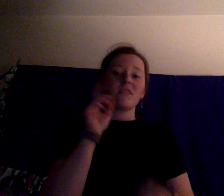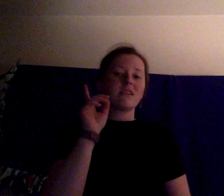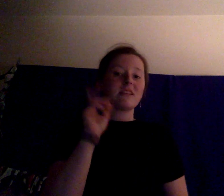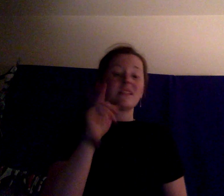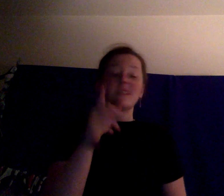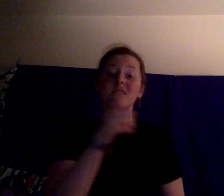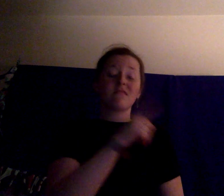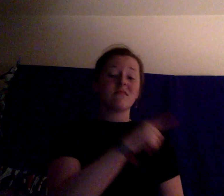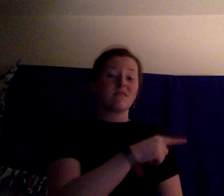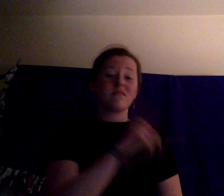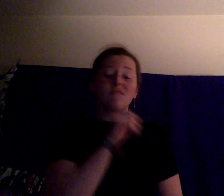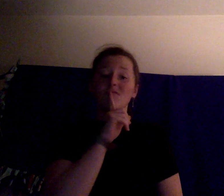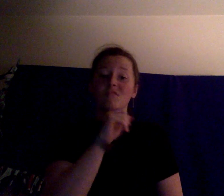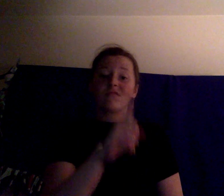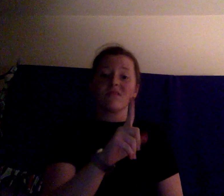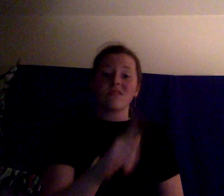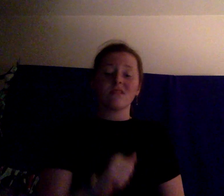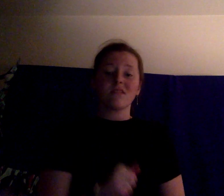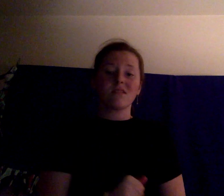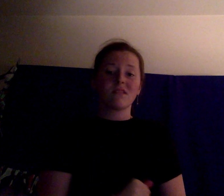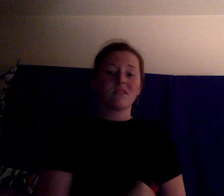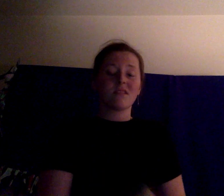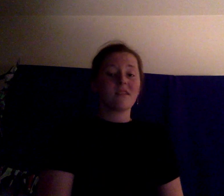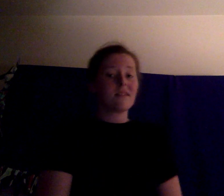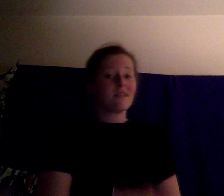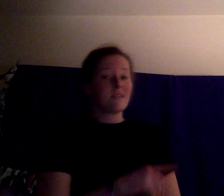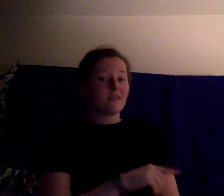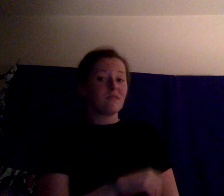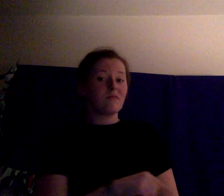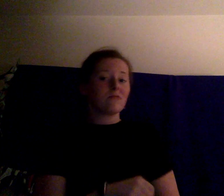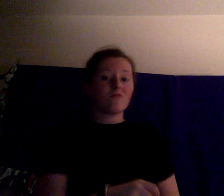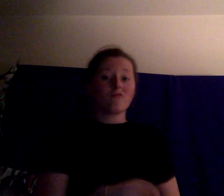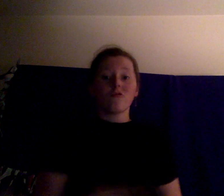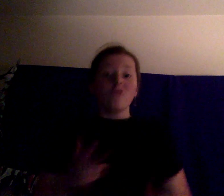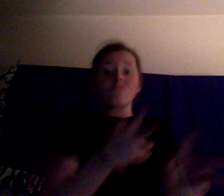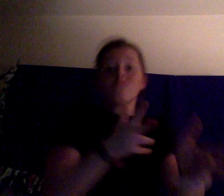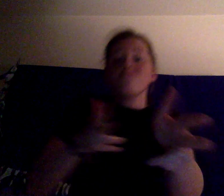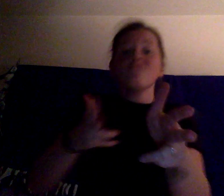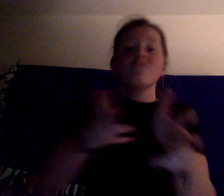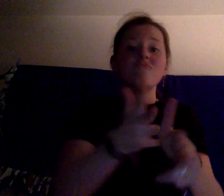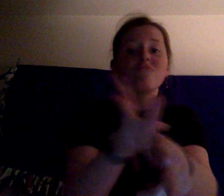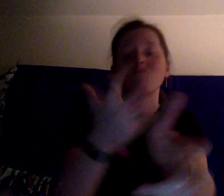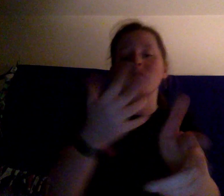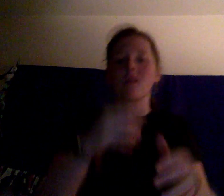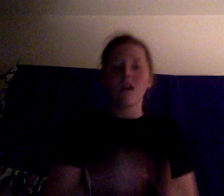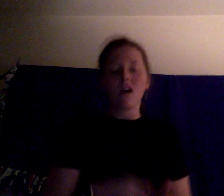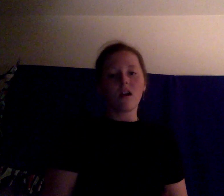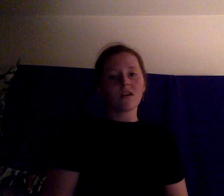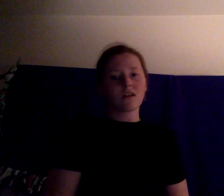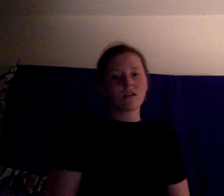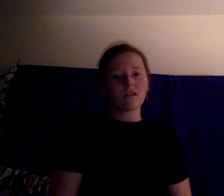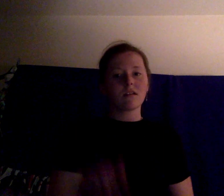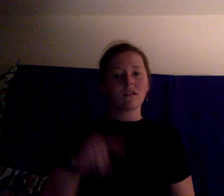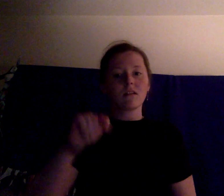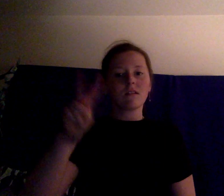obstacle: communicating with the pit crew. The show's producer suggests that they could use a series of